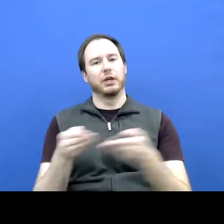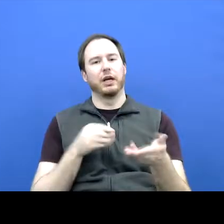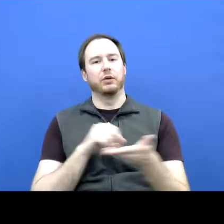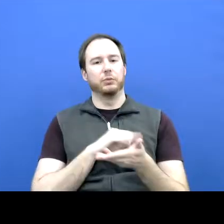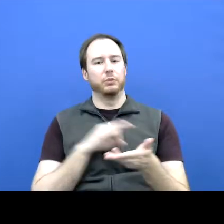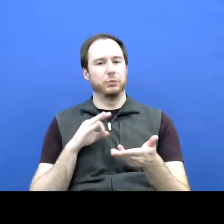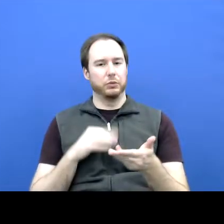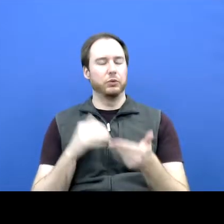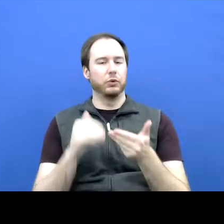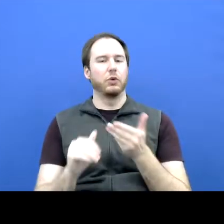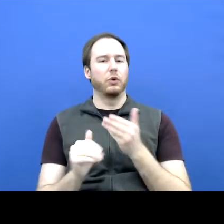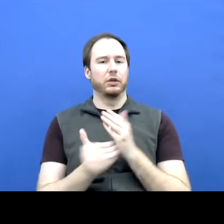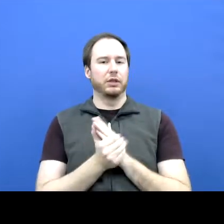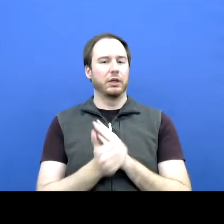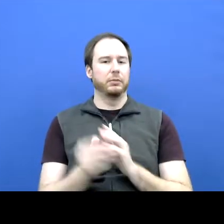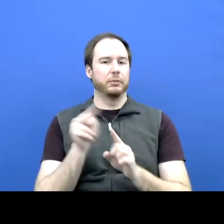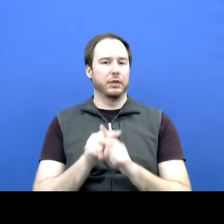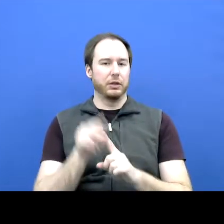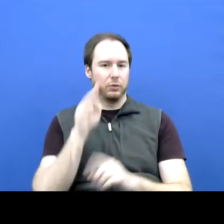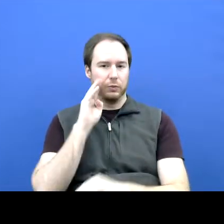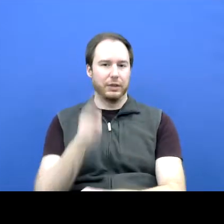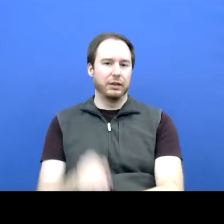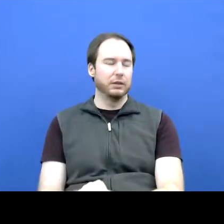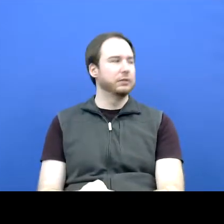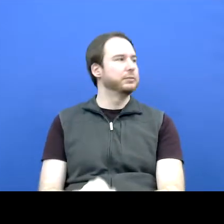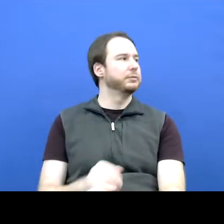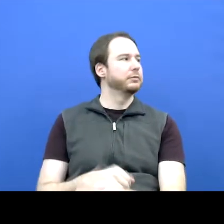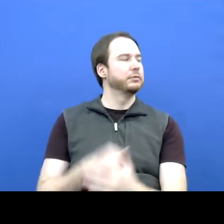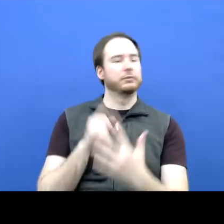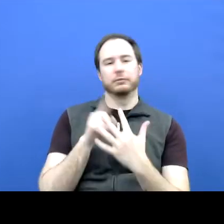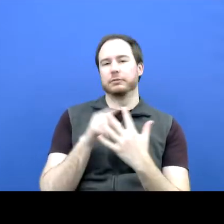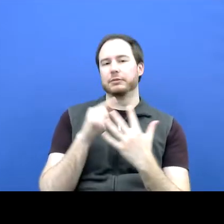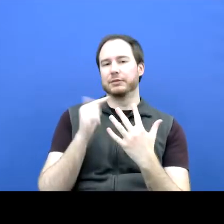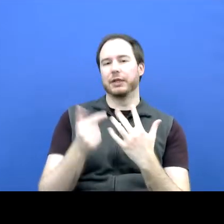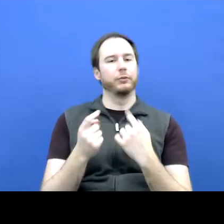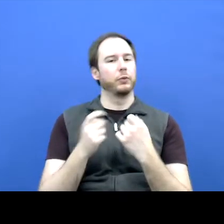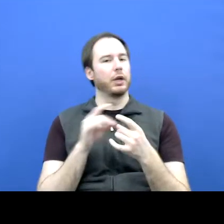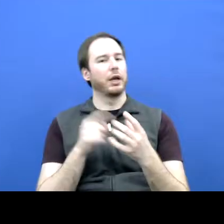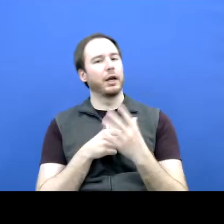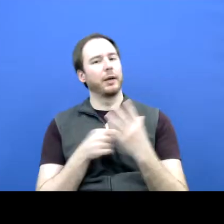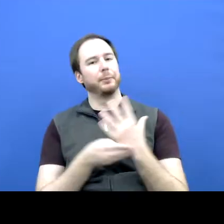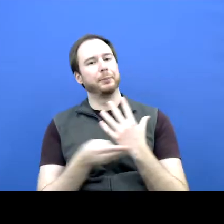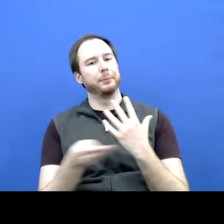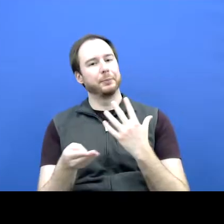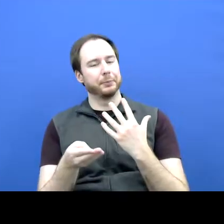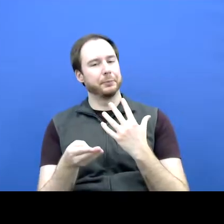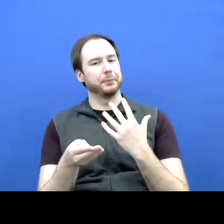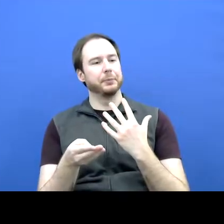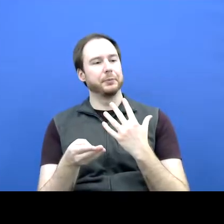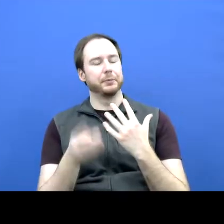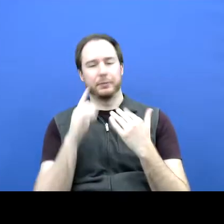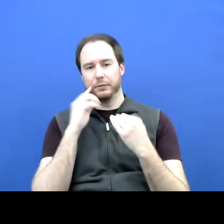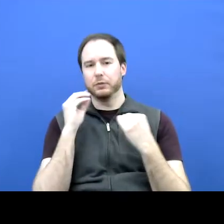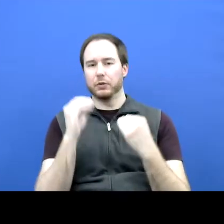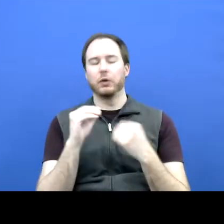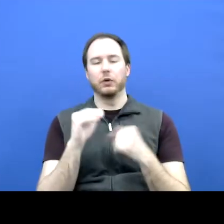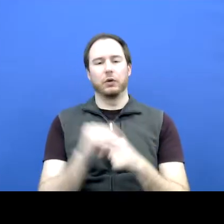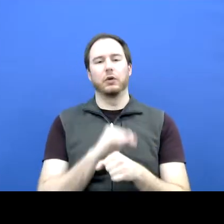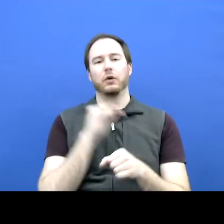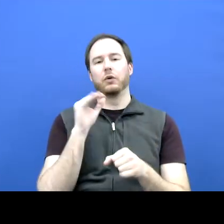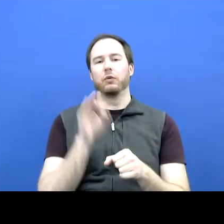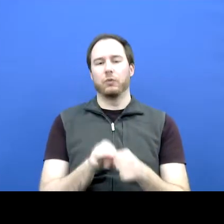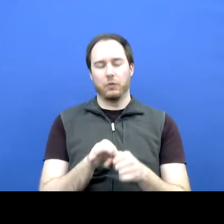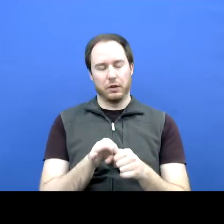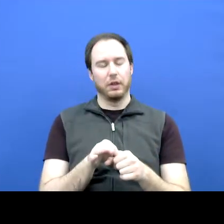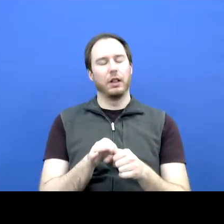personnel to make the attached changes. Second. Any questions or comments? Hearing and seeing none,